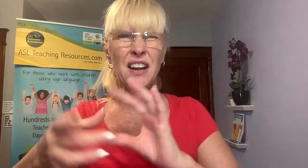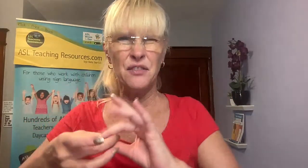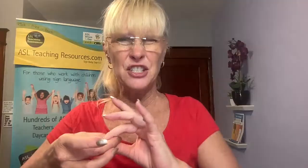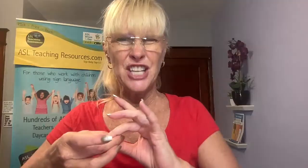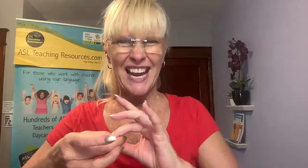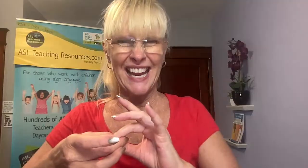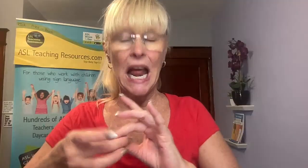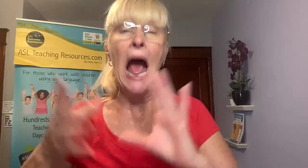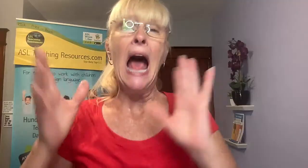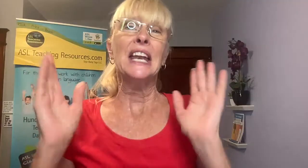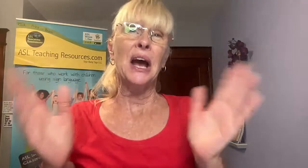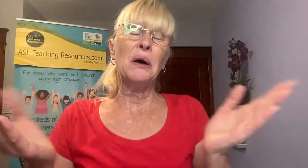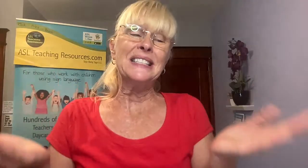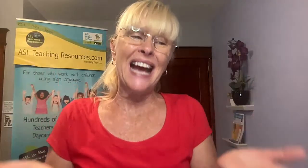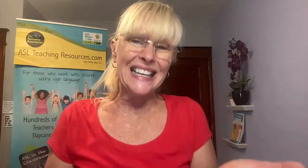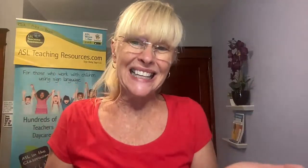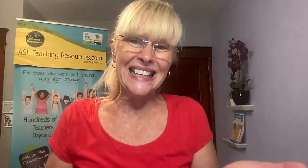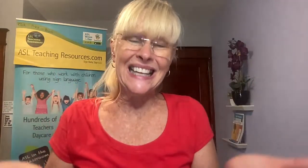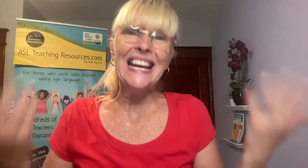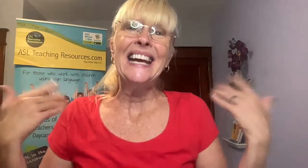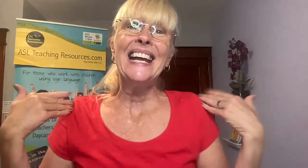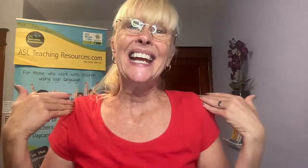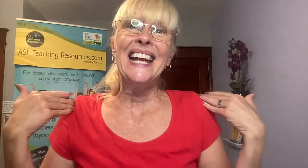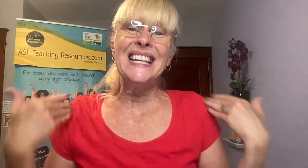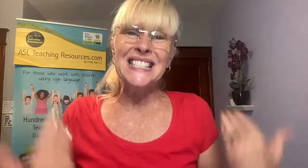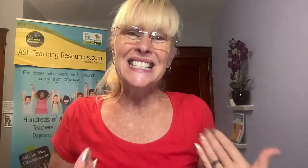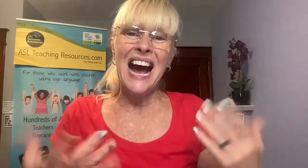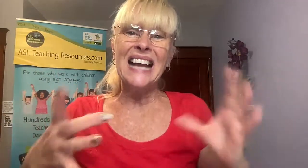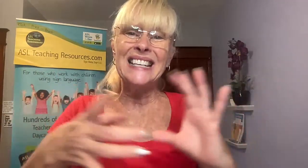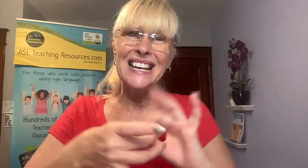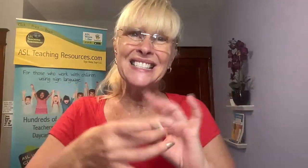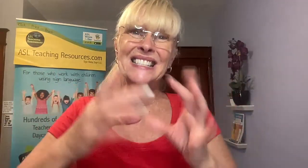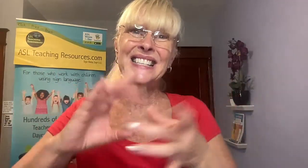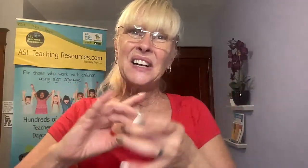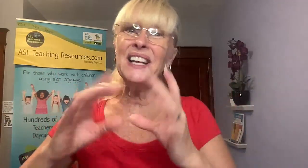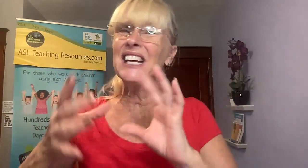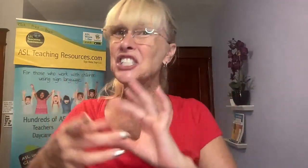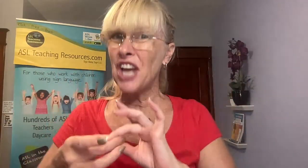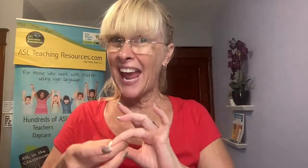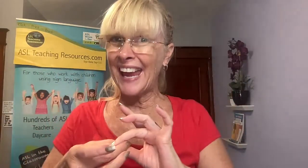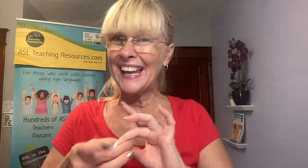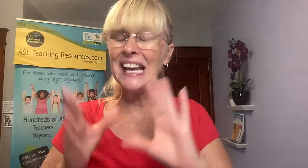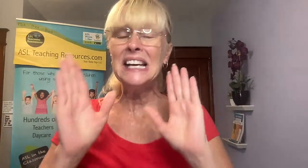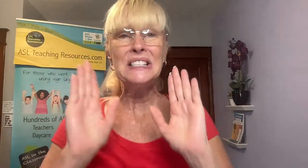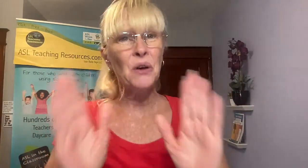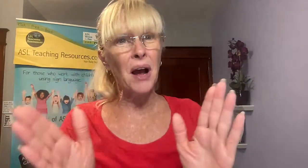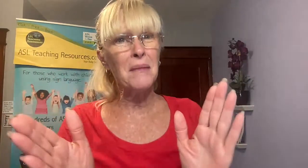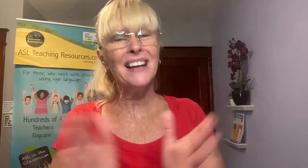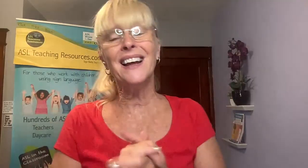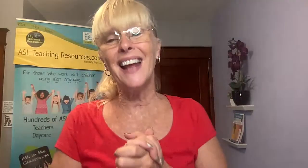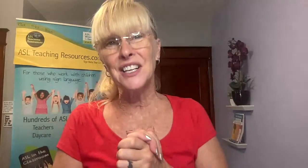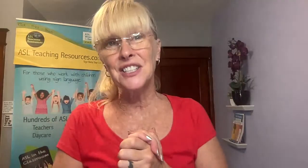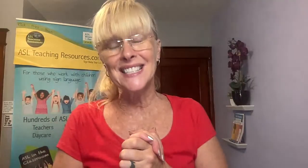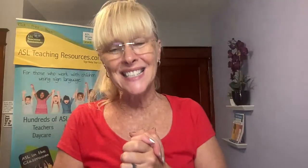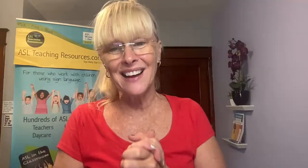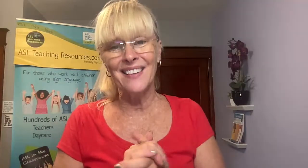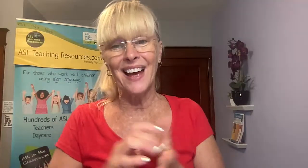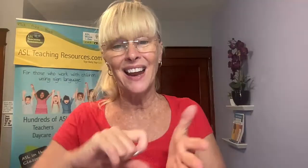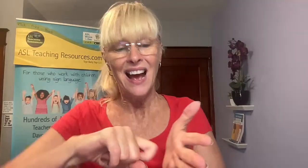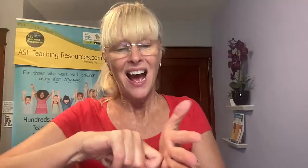for chain. Now, technically, it's not necessarily a chain, so I might not actually sign that.